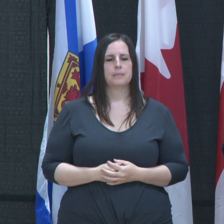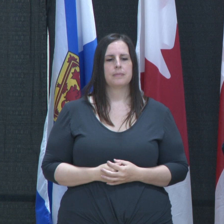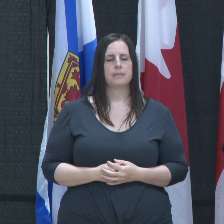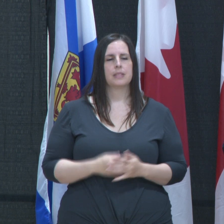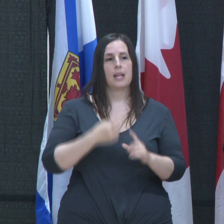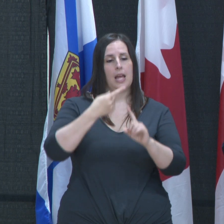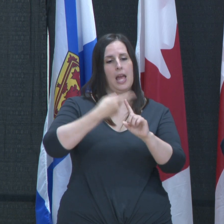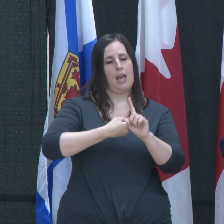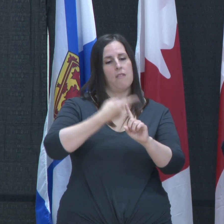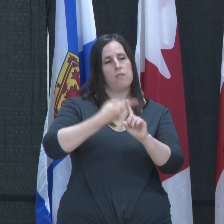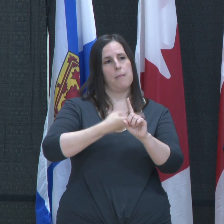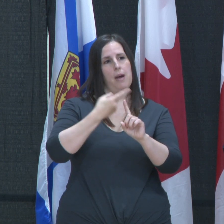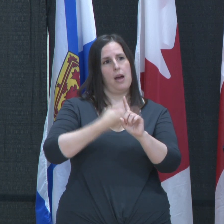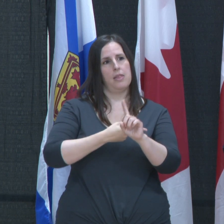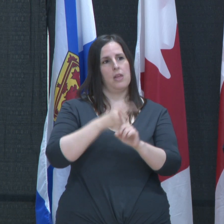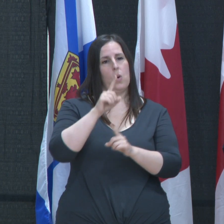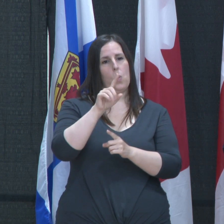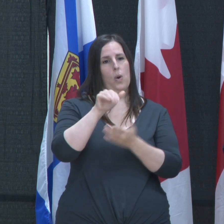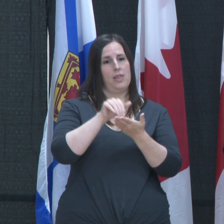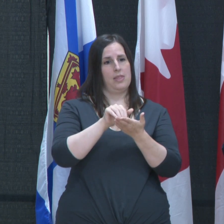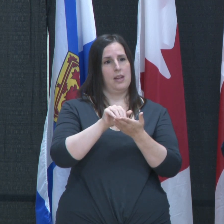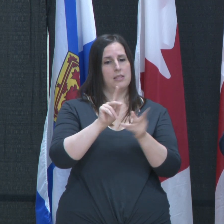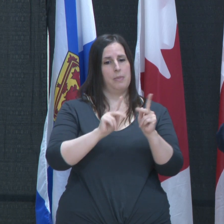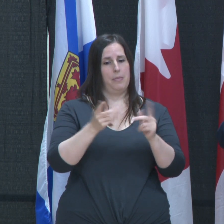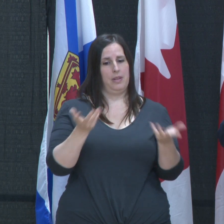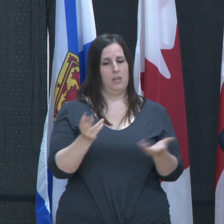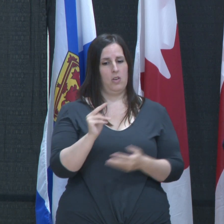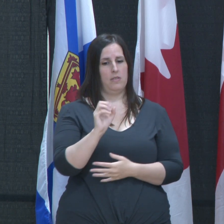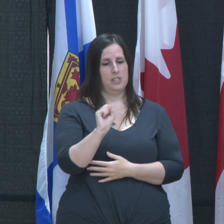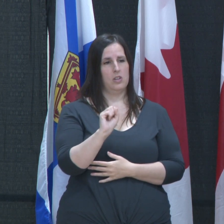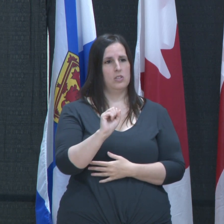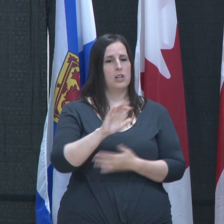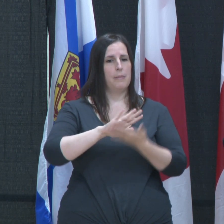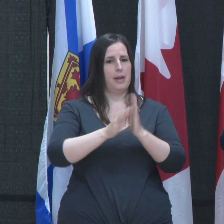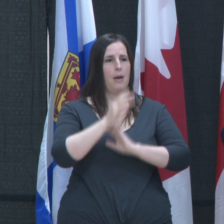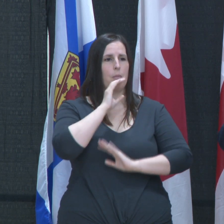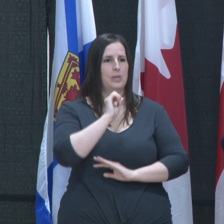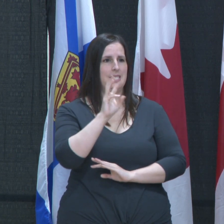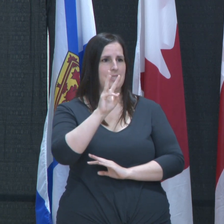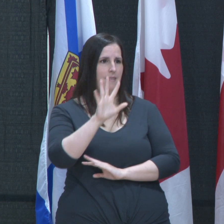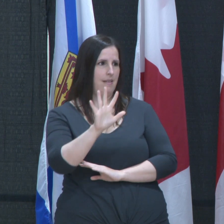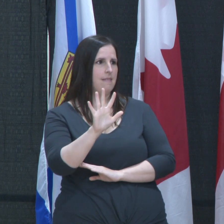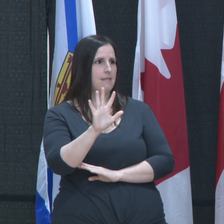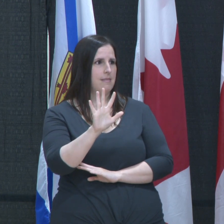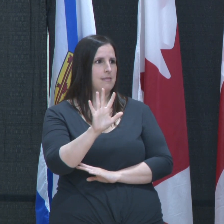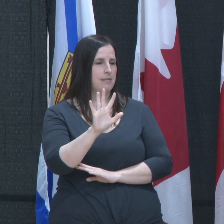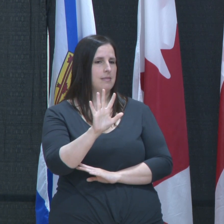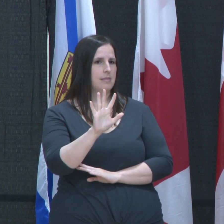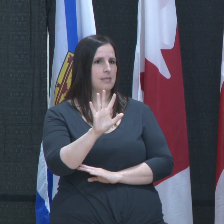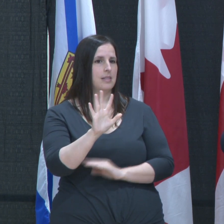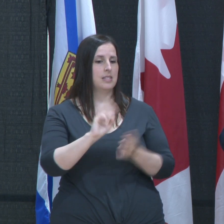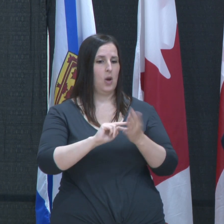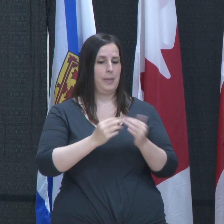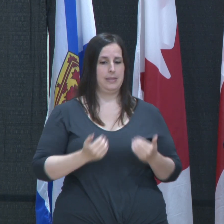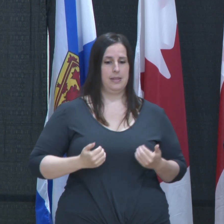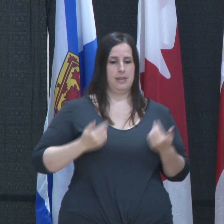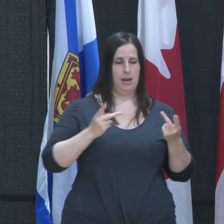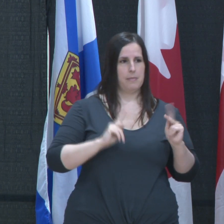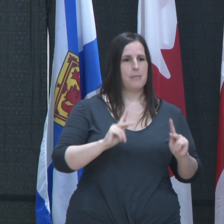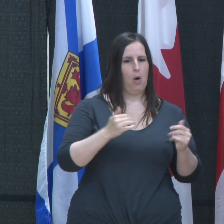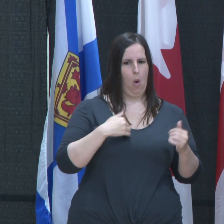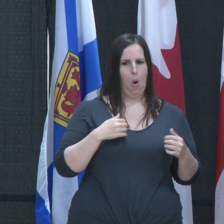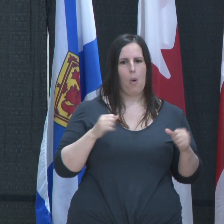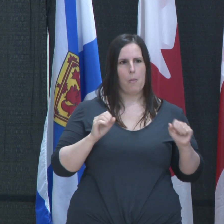1,000 Nova Scotians turn 65. That not only is opening up job opportunities for our young people,